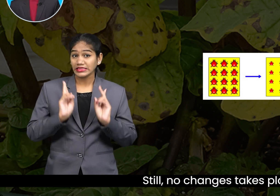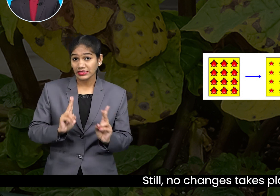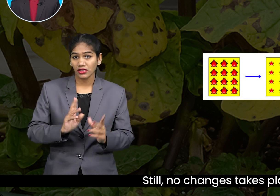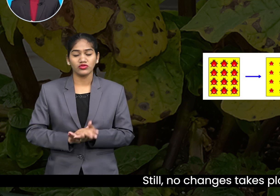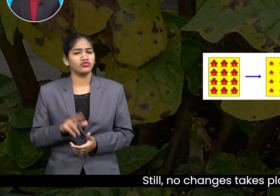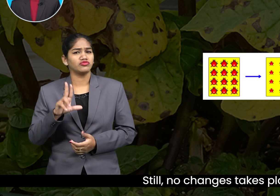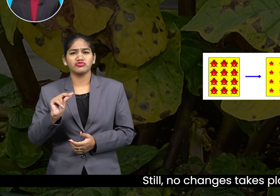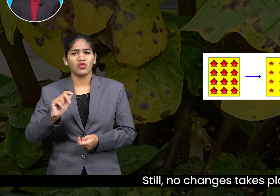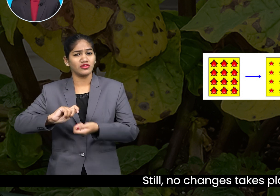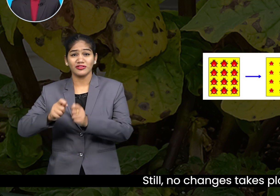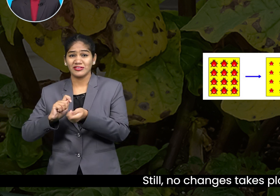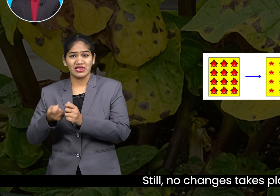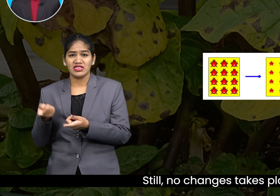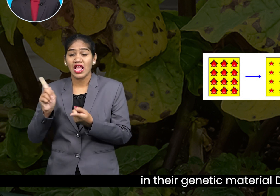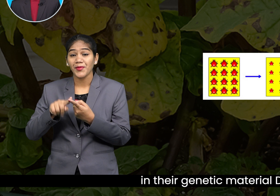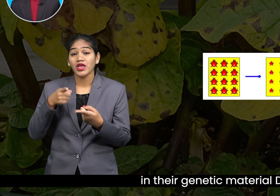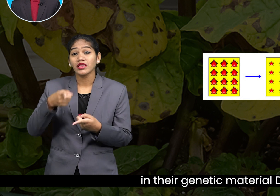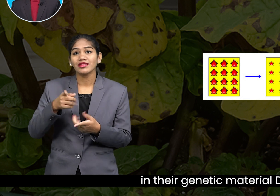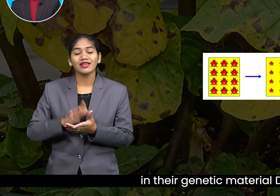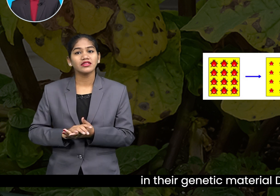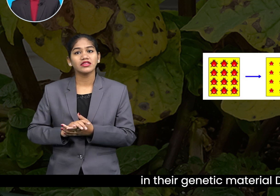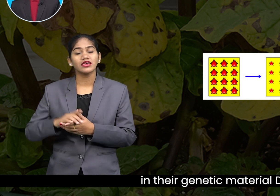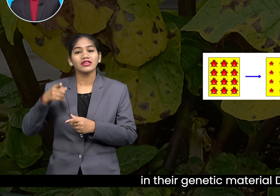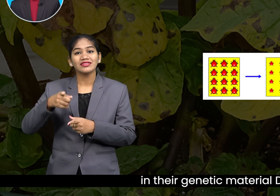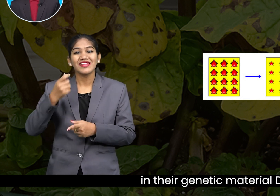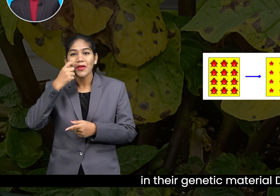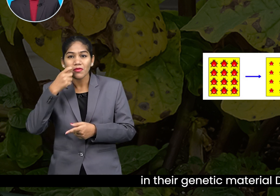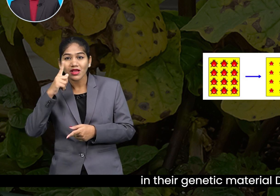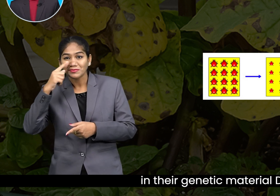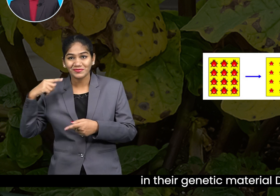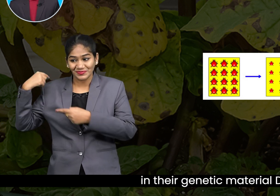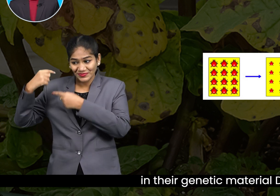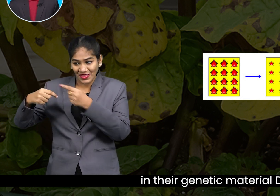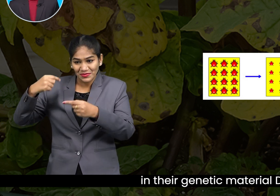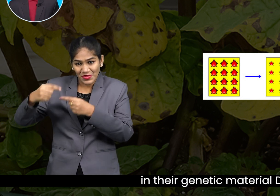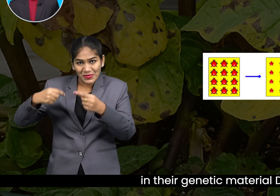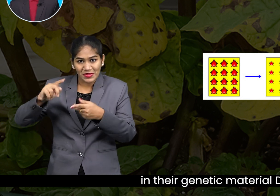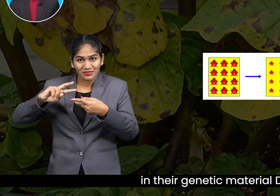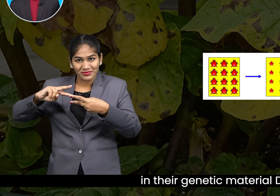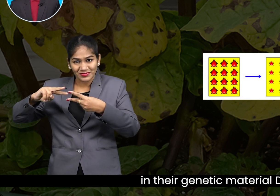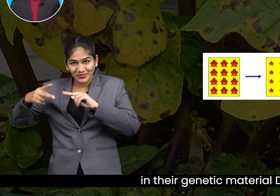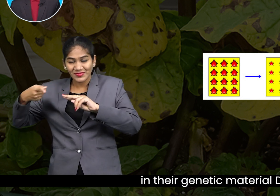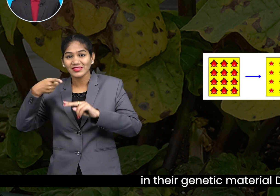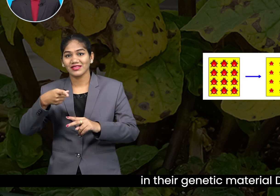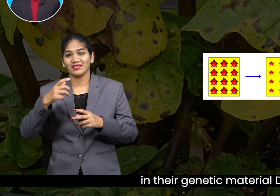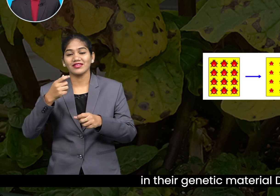Still, no changes takes place in their genetic material, DNA.